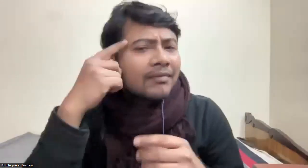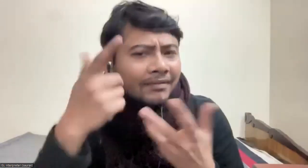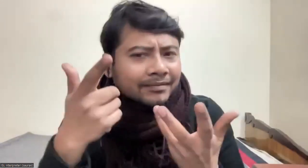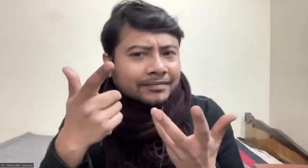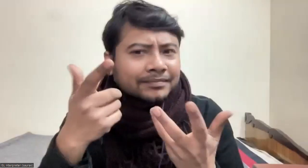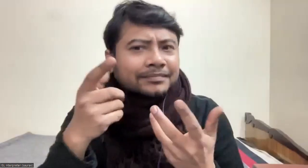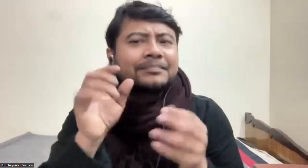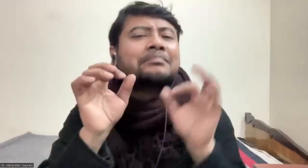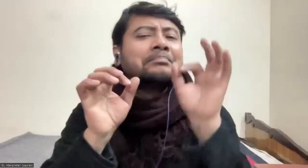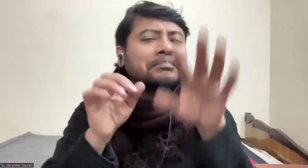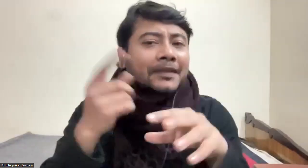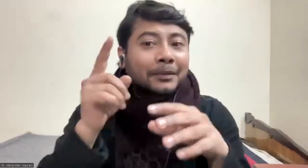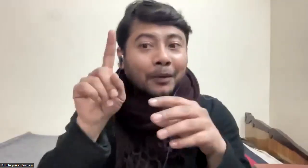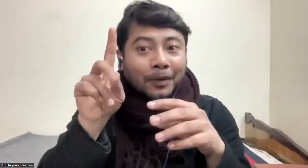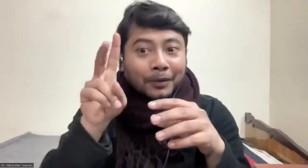points.